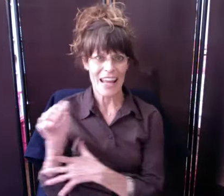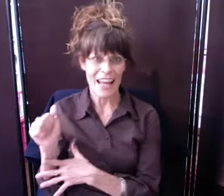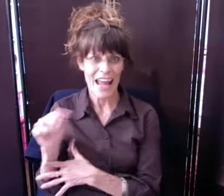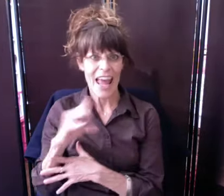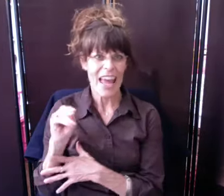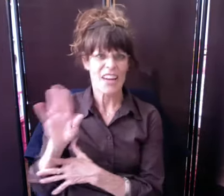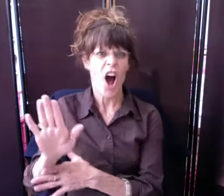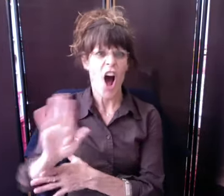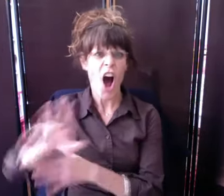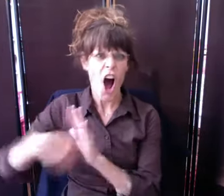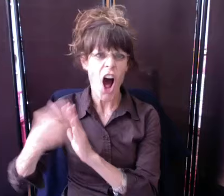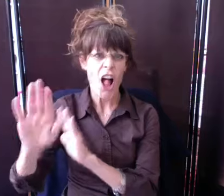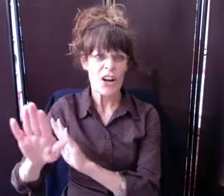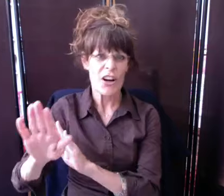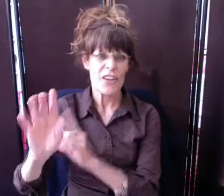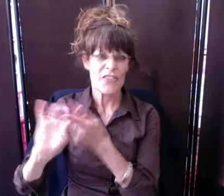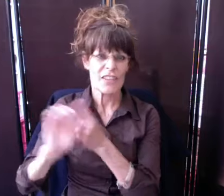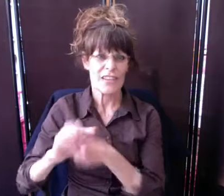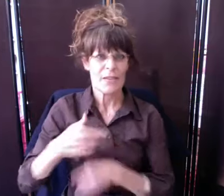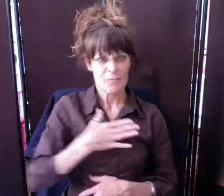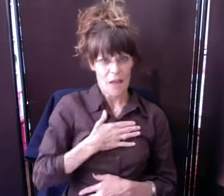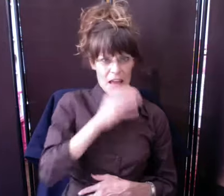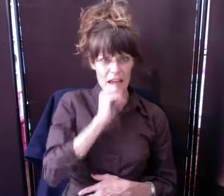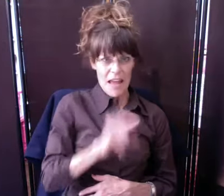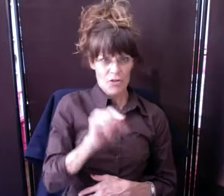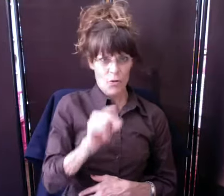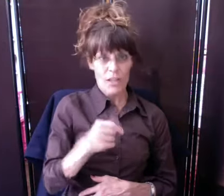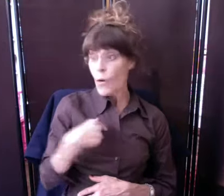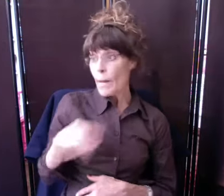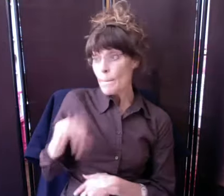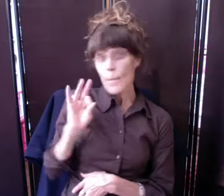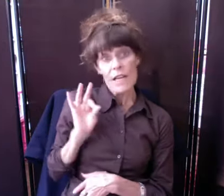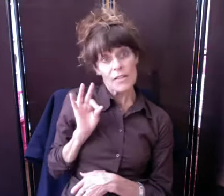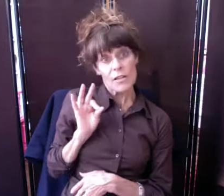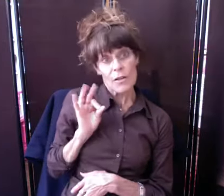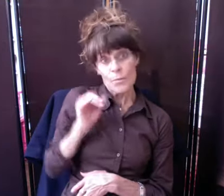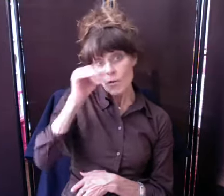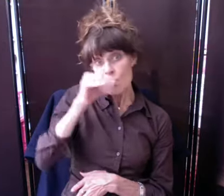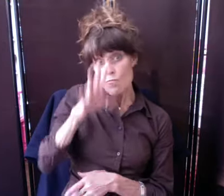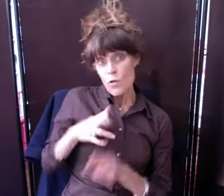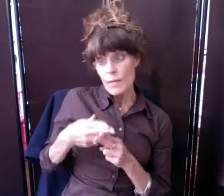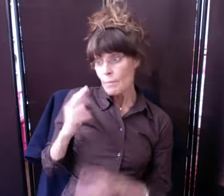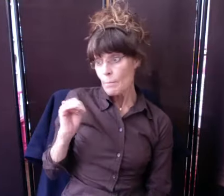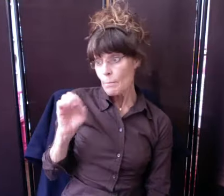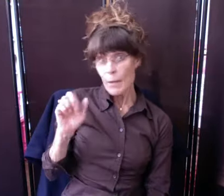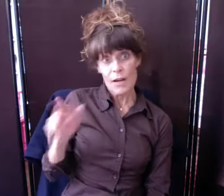around. And so I picked Mary to be my sponsor, and little did I know Mary was on fire for the big